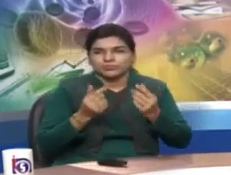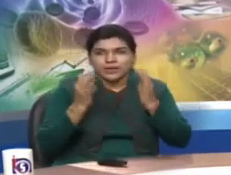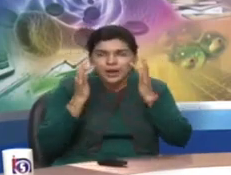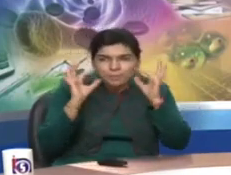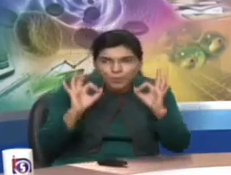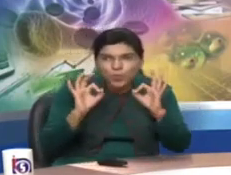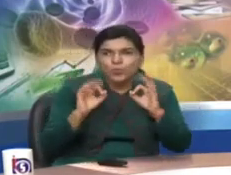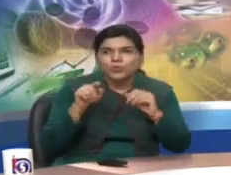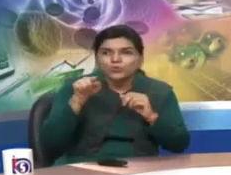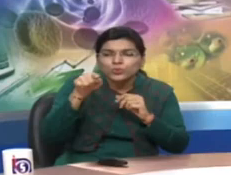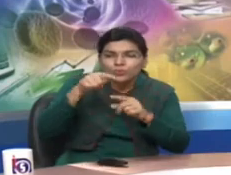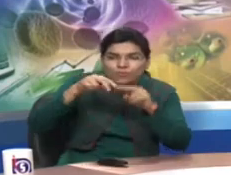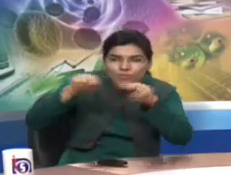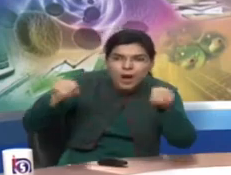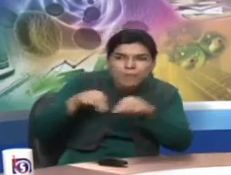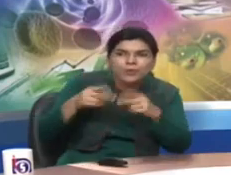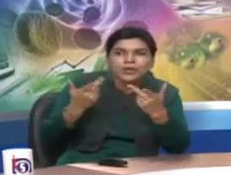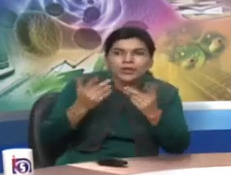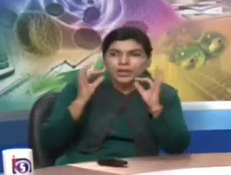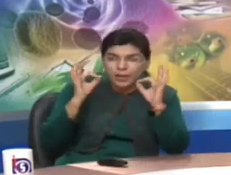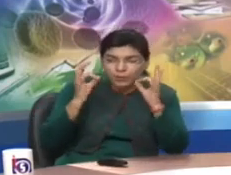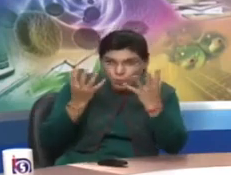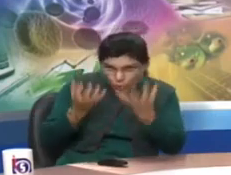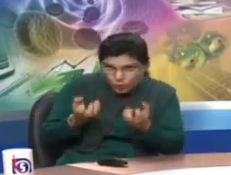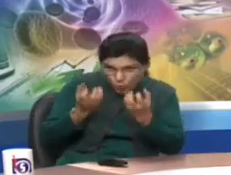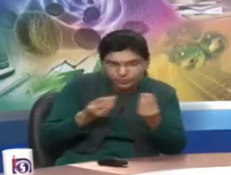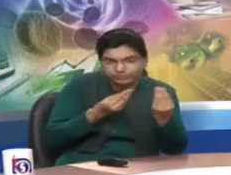do you apply Pythagoras theorem?